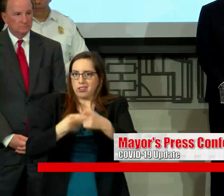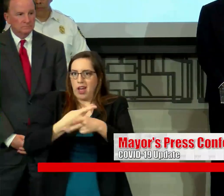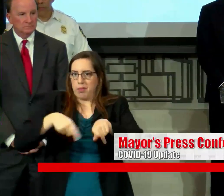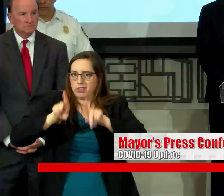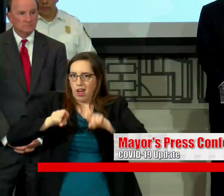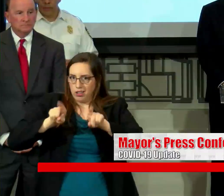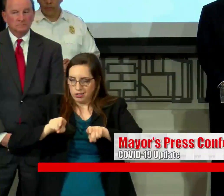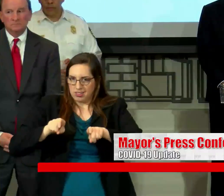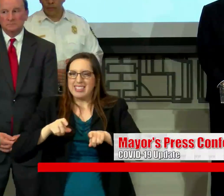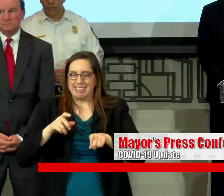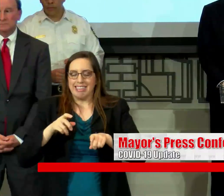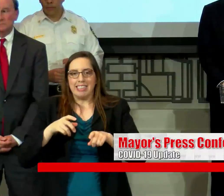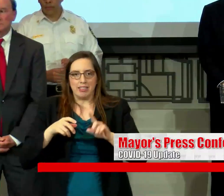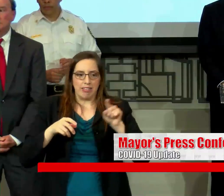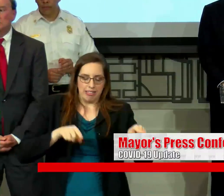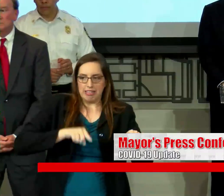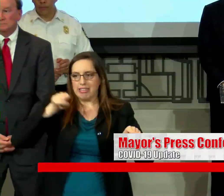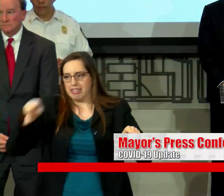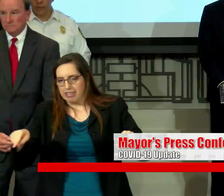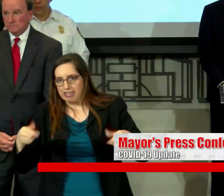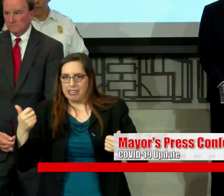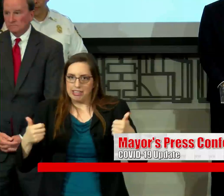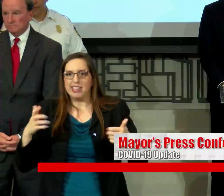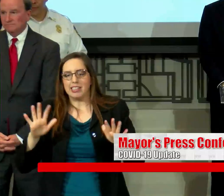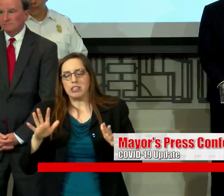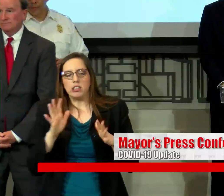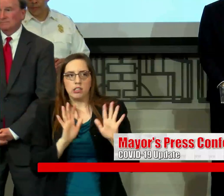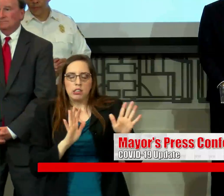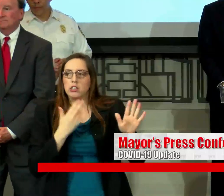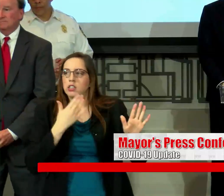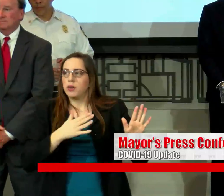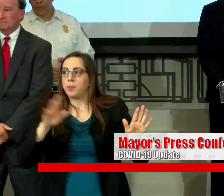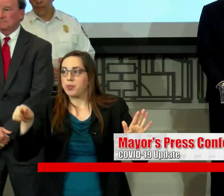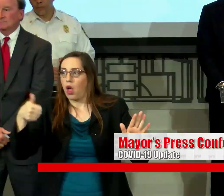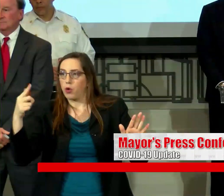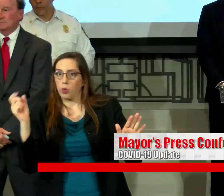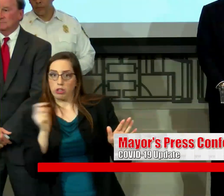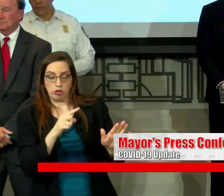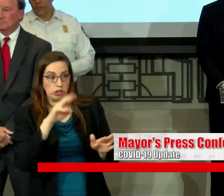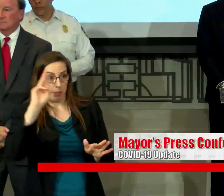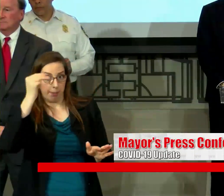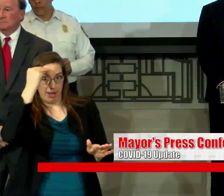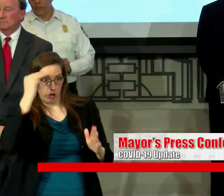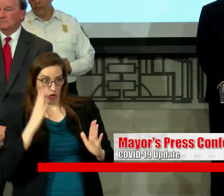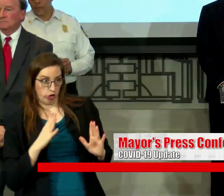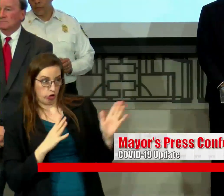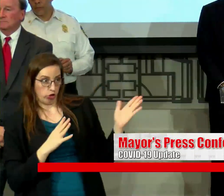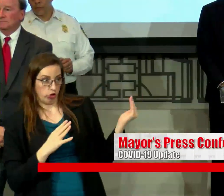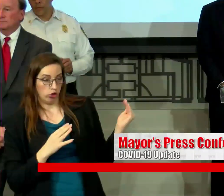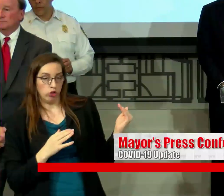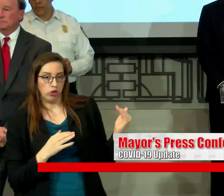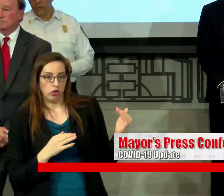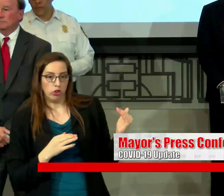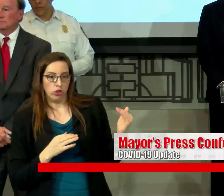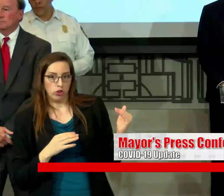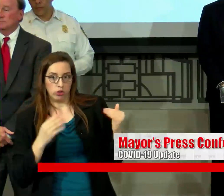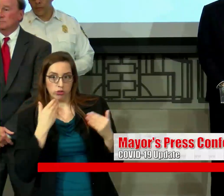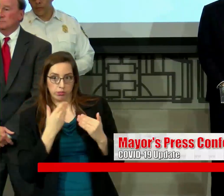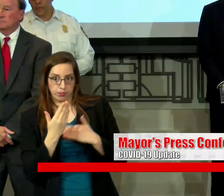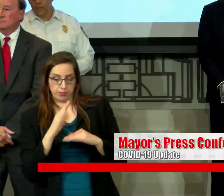So that's a good question. Thank you. Good morning. Hope everyone's doing well up there. Mayor, quick question, sir, if you don't mind. Good morning,